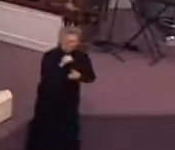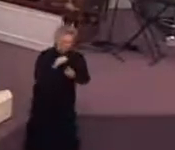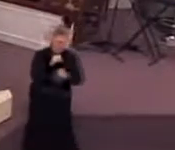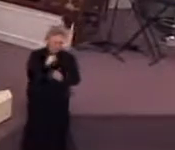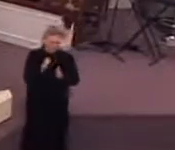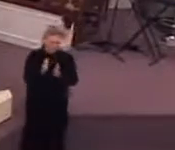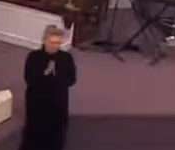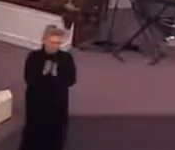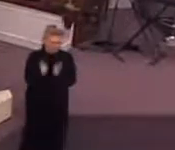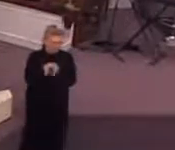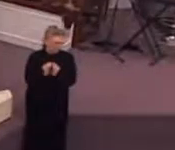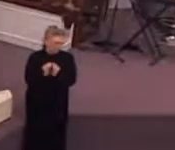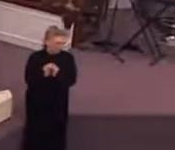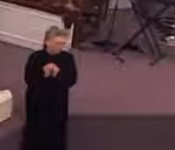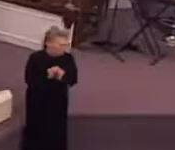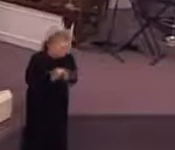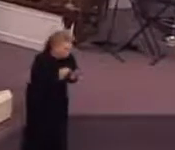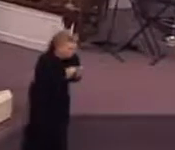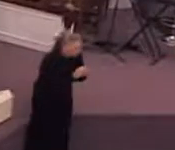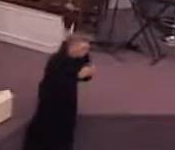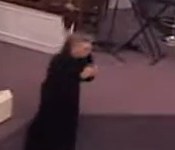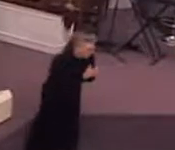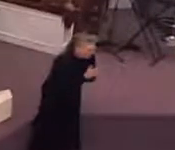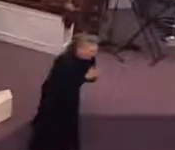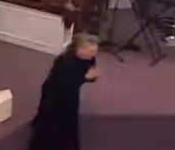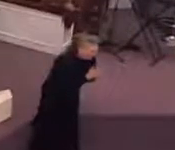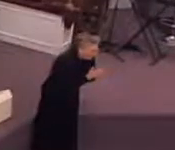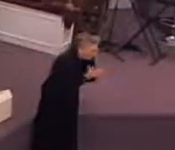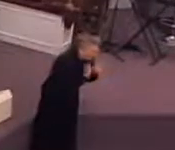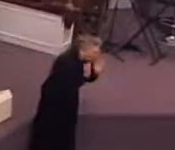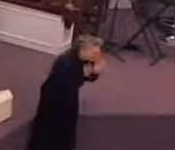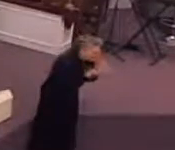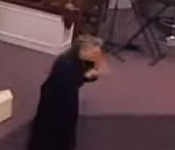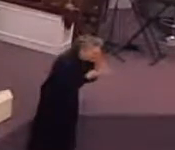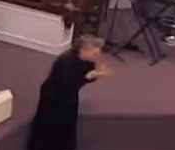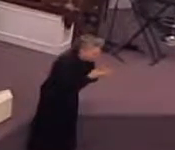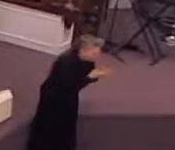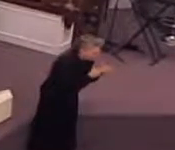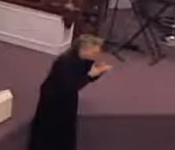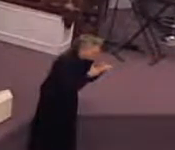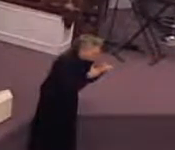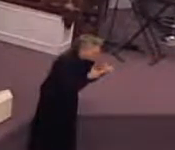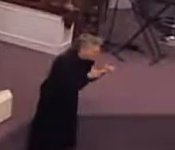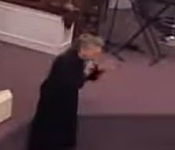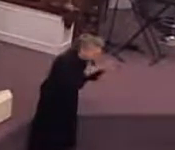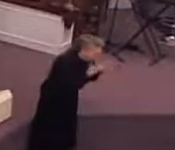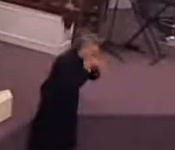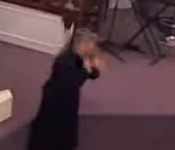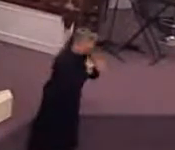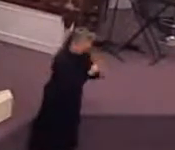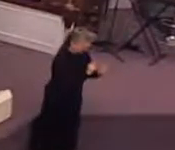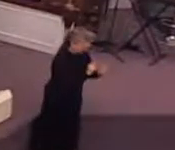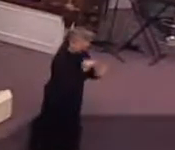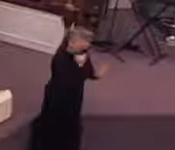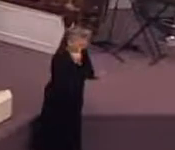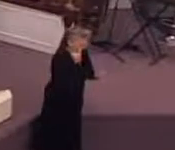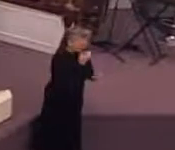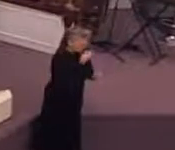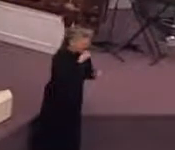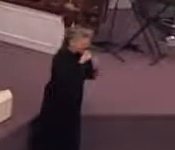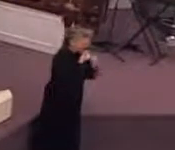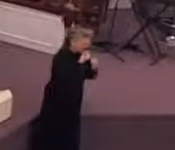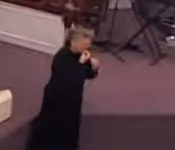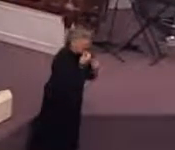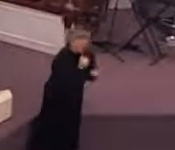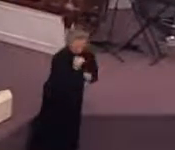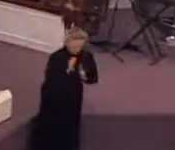Come on. I've seen people get more excited and become more attentive and have a bigger, amen, attendance to if you're having something to eat than a